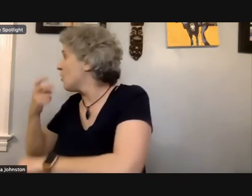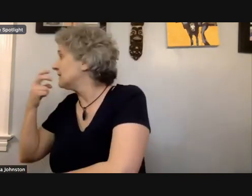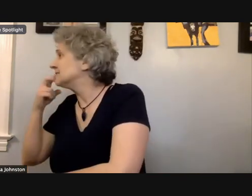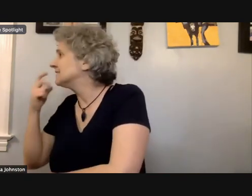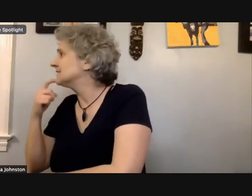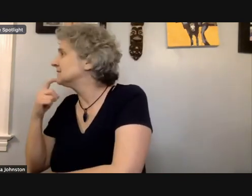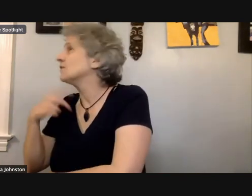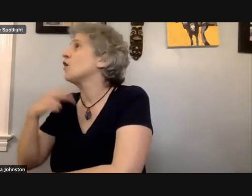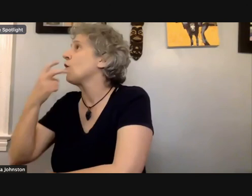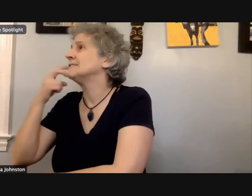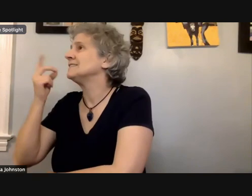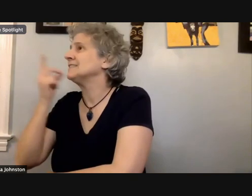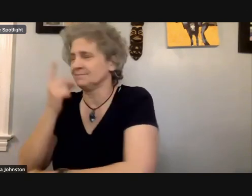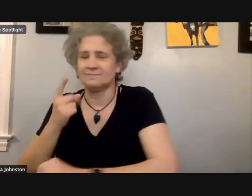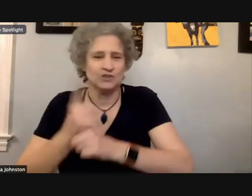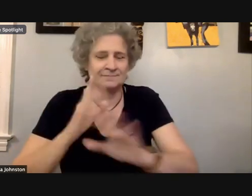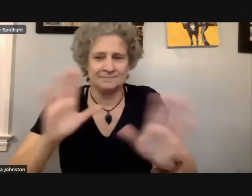do, see that?